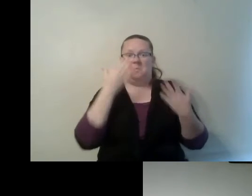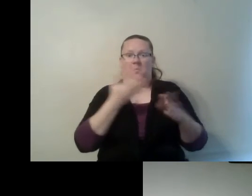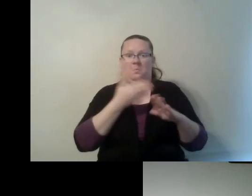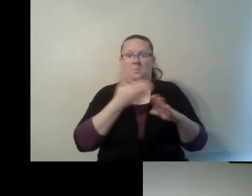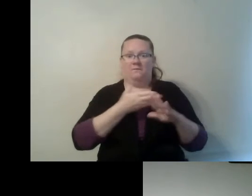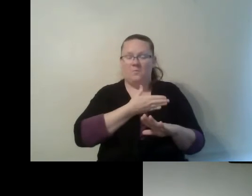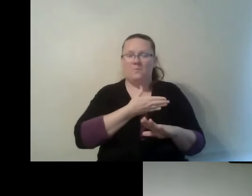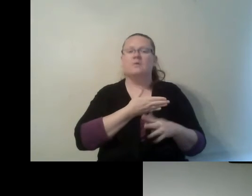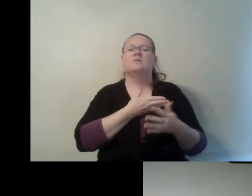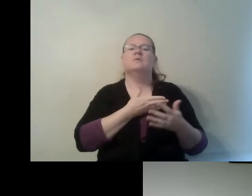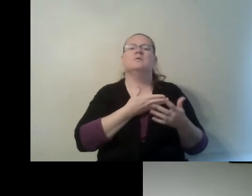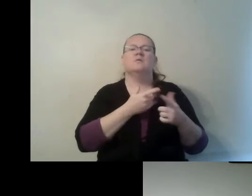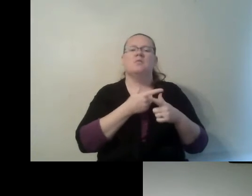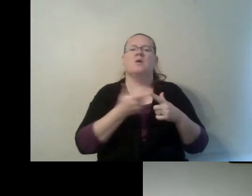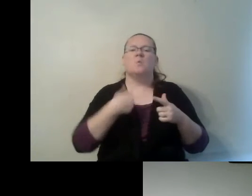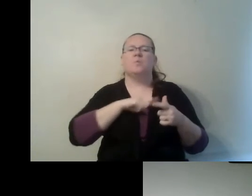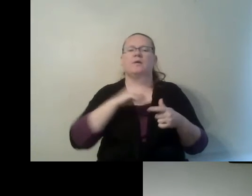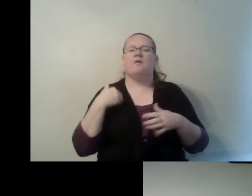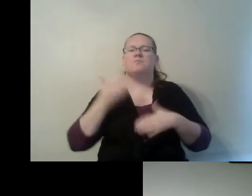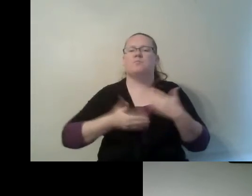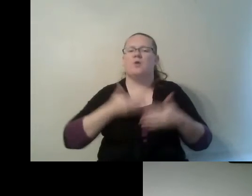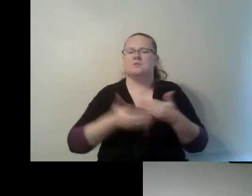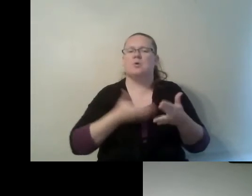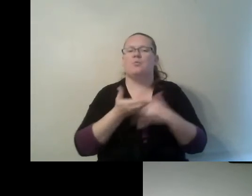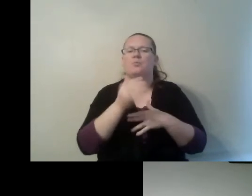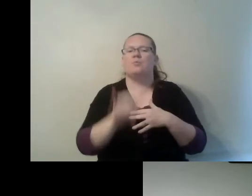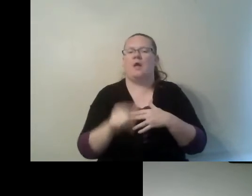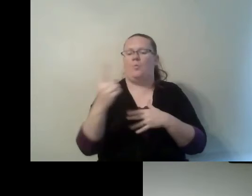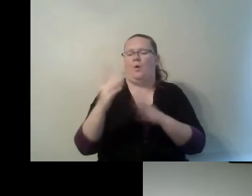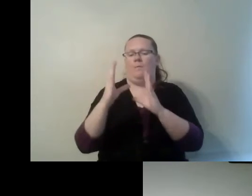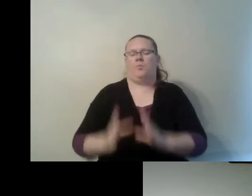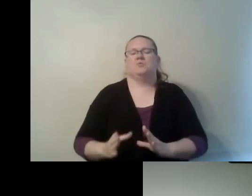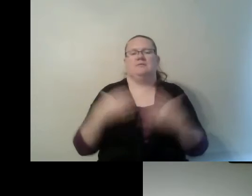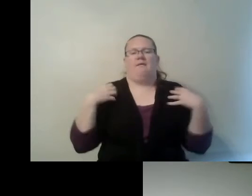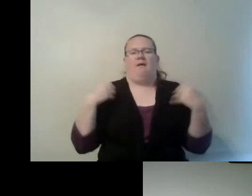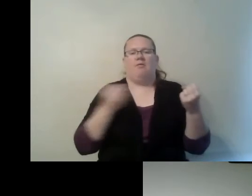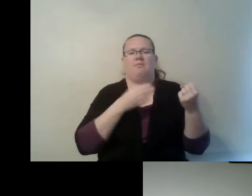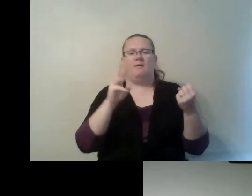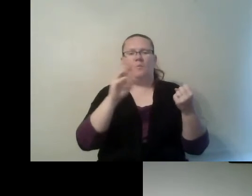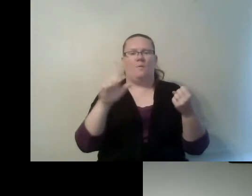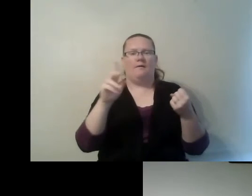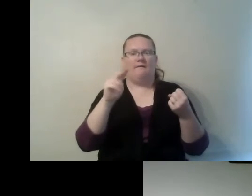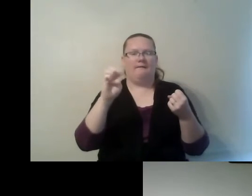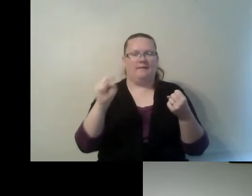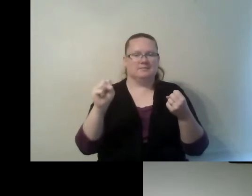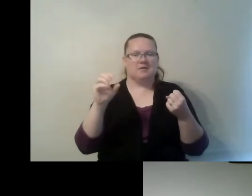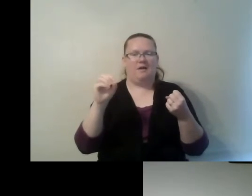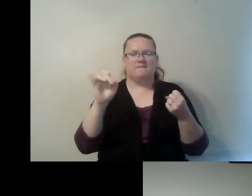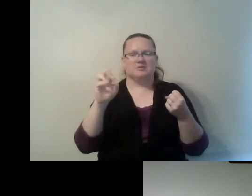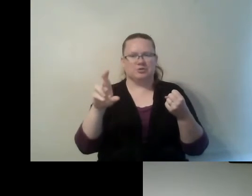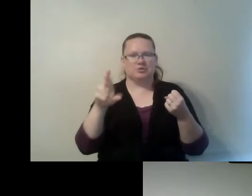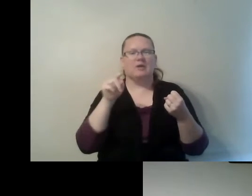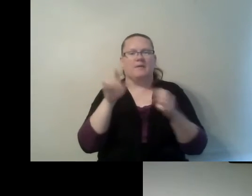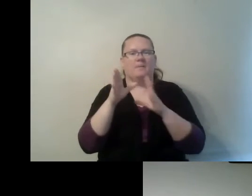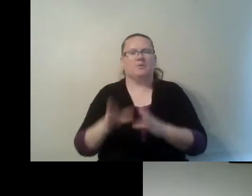reasons. We have a process through that health and wellness officer to get information from our people who were exposed, as